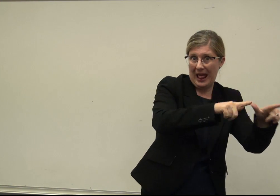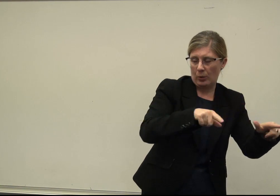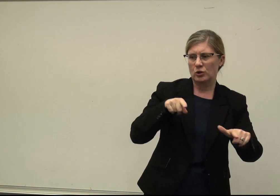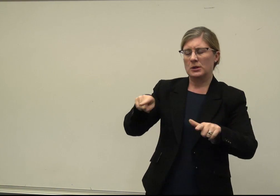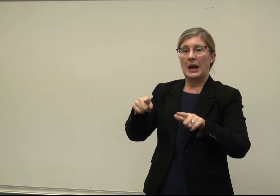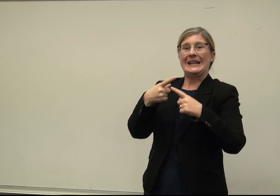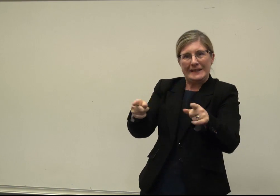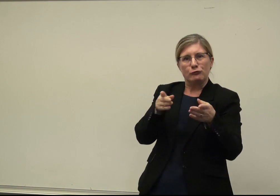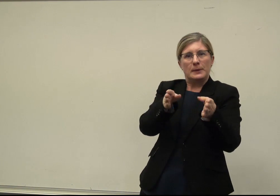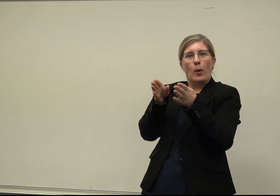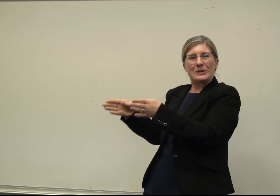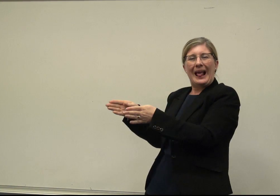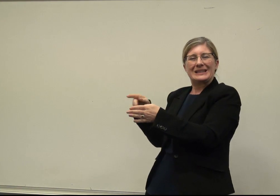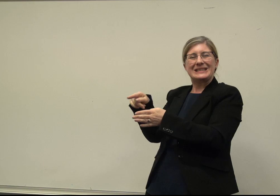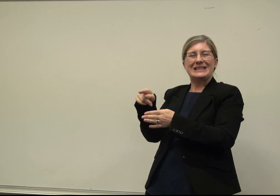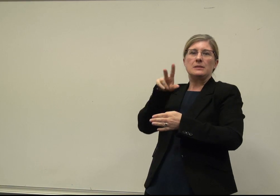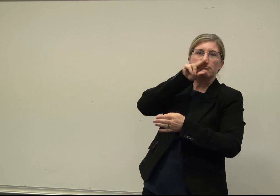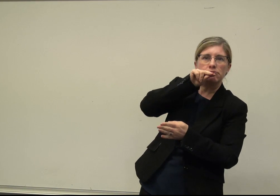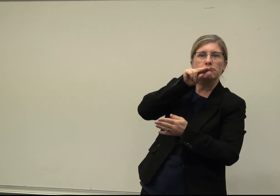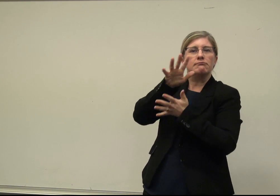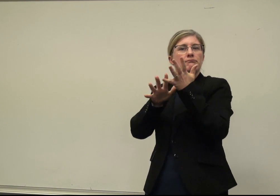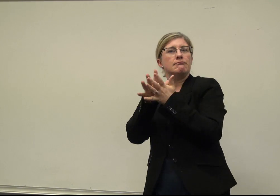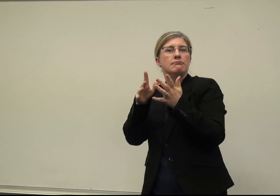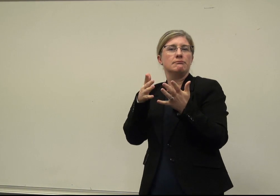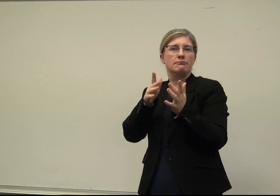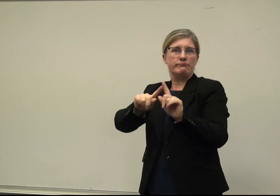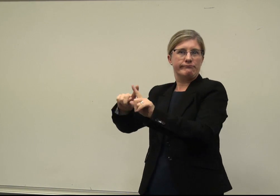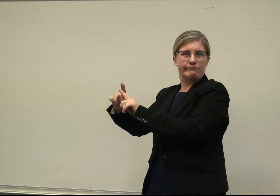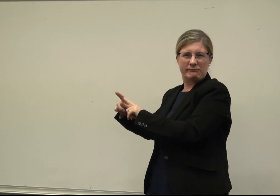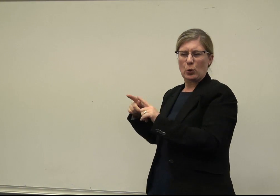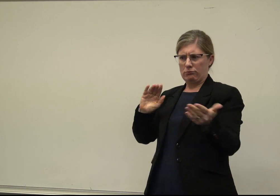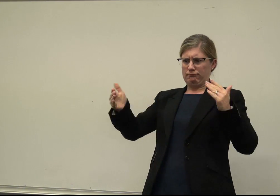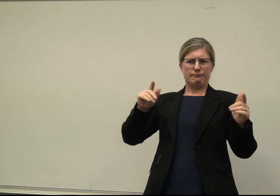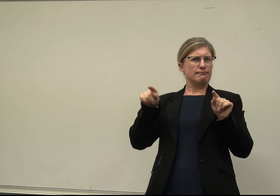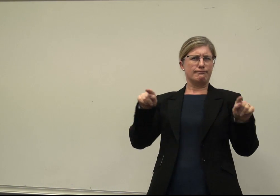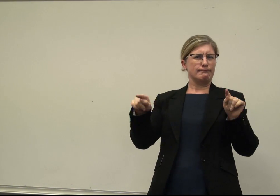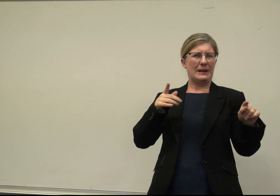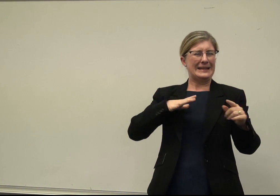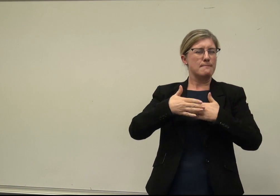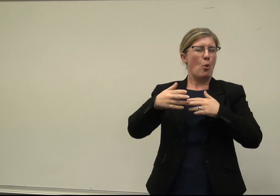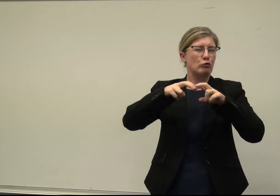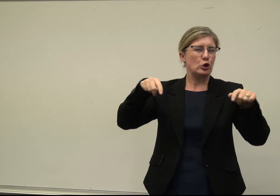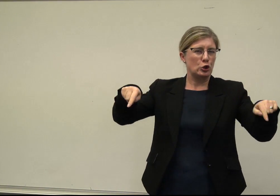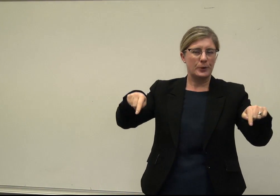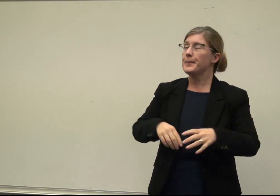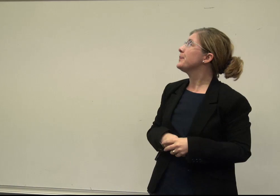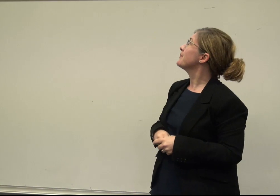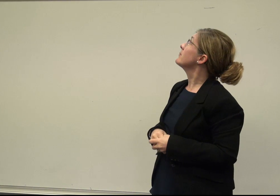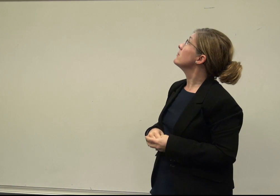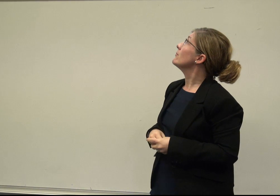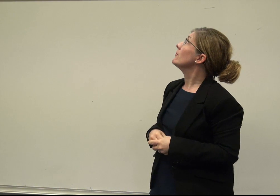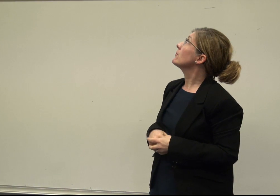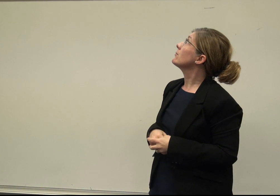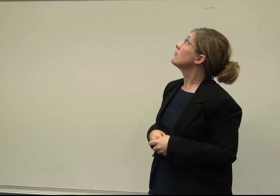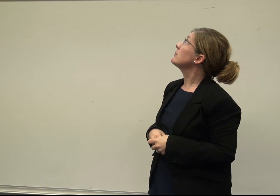So summarizing, bimodal bilingualism has been found to share some of the benefits and linguistic